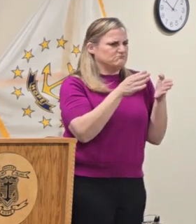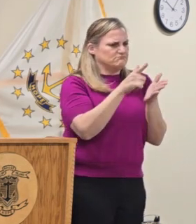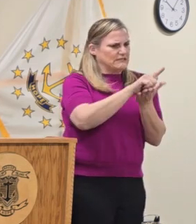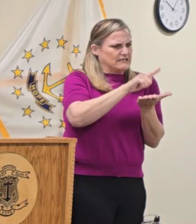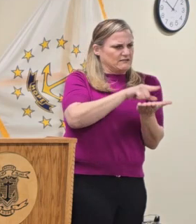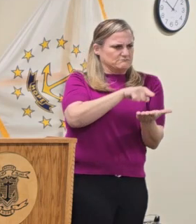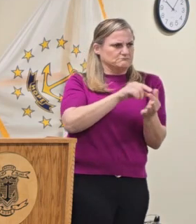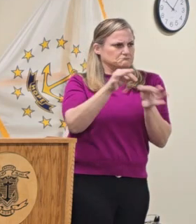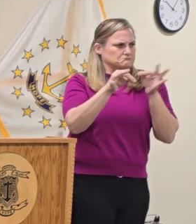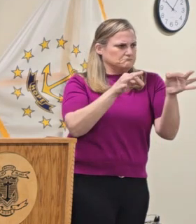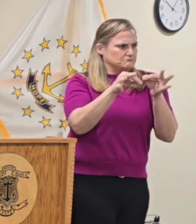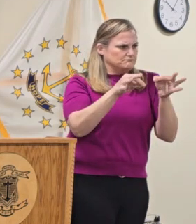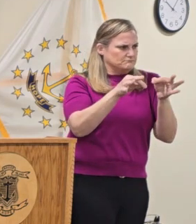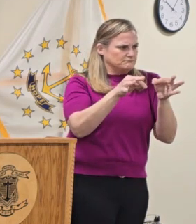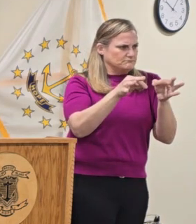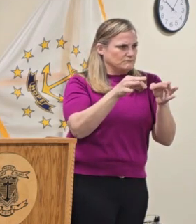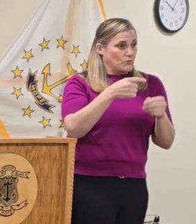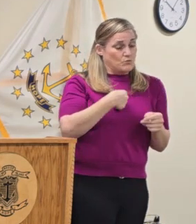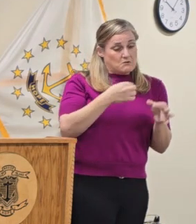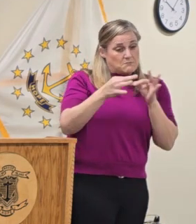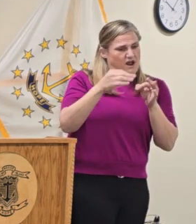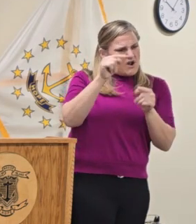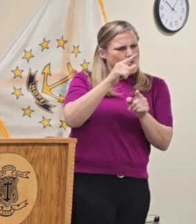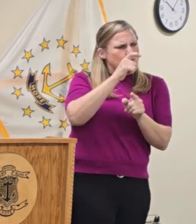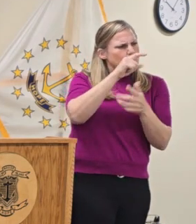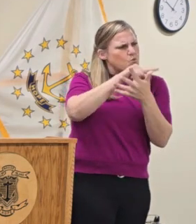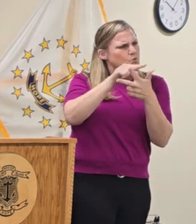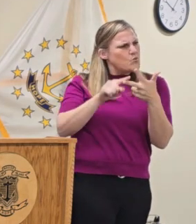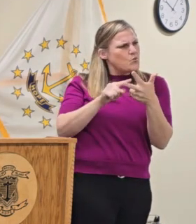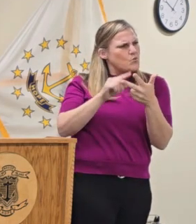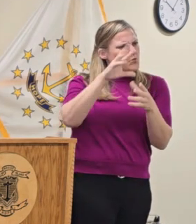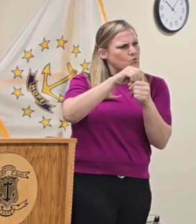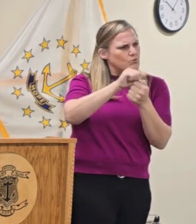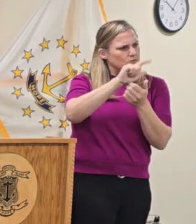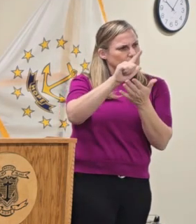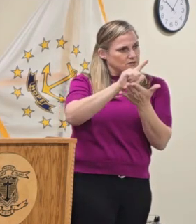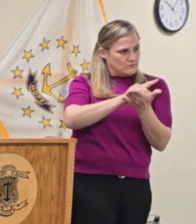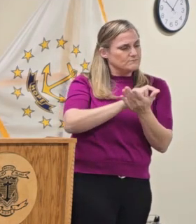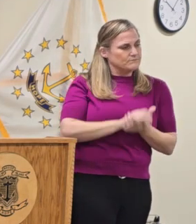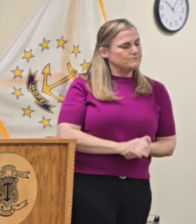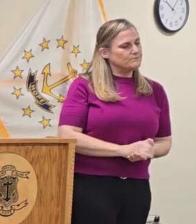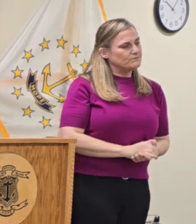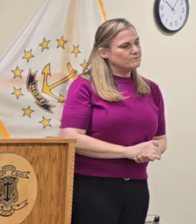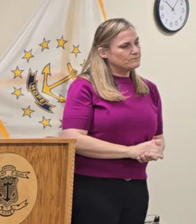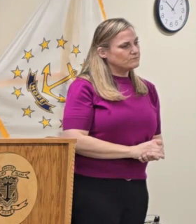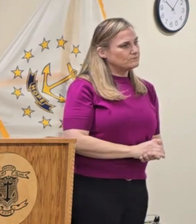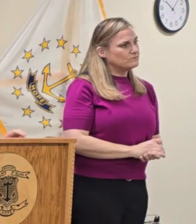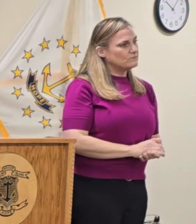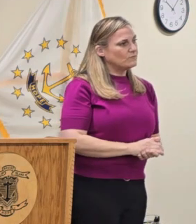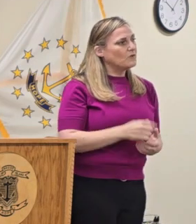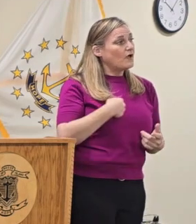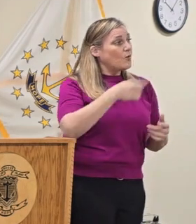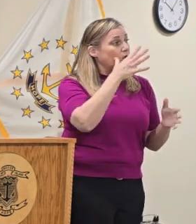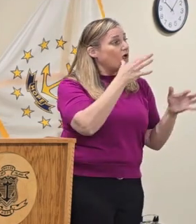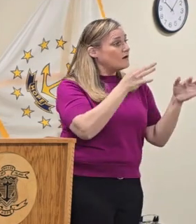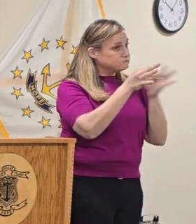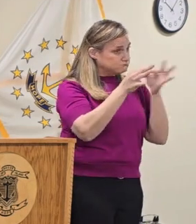who will be presenting your questions after we're done. So I'd like to introduce to you Governor